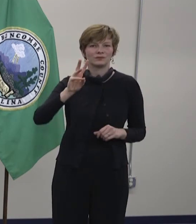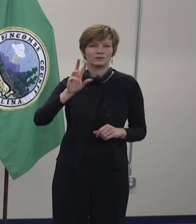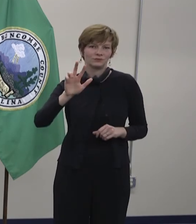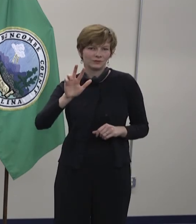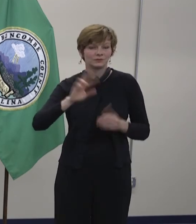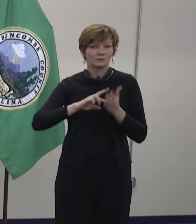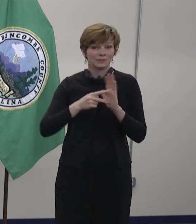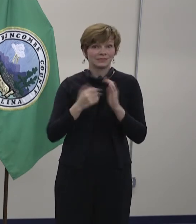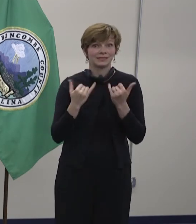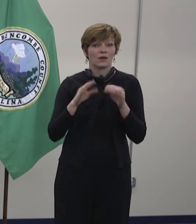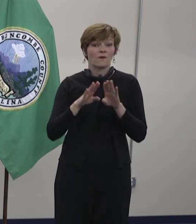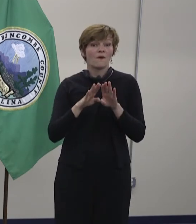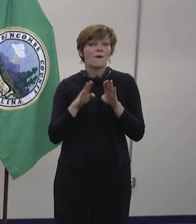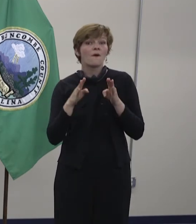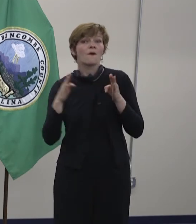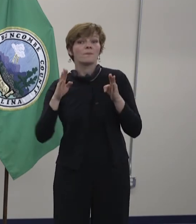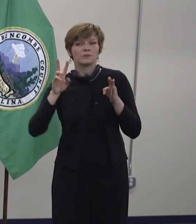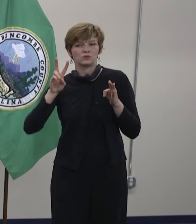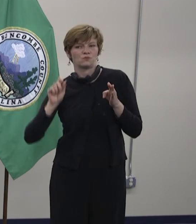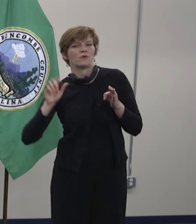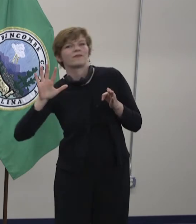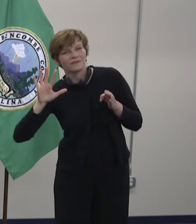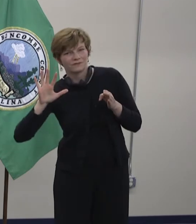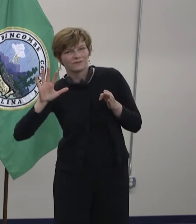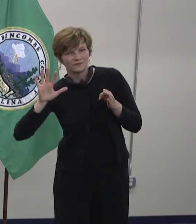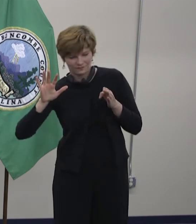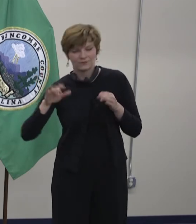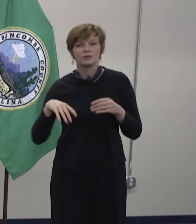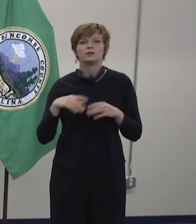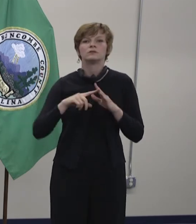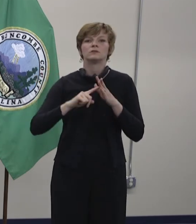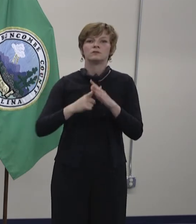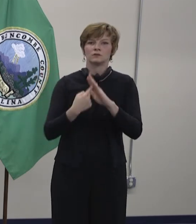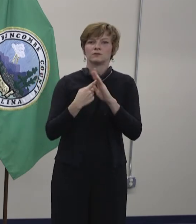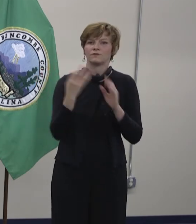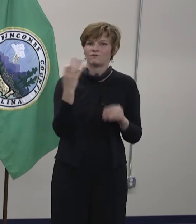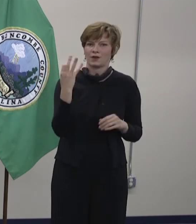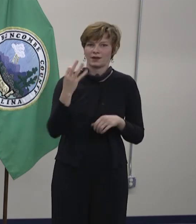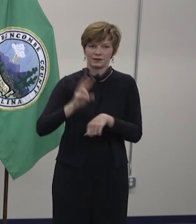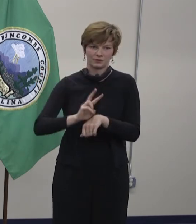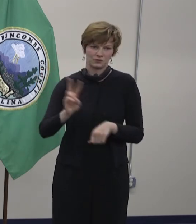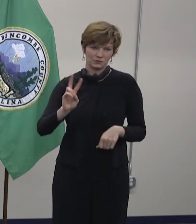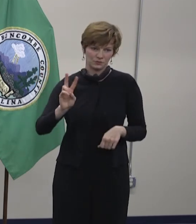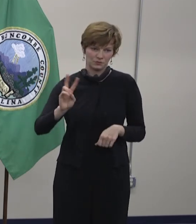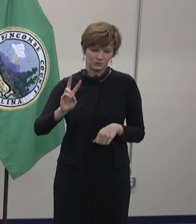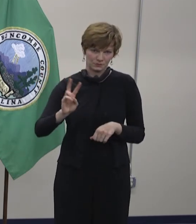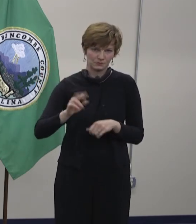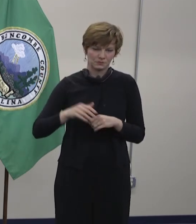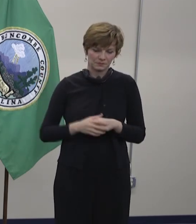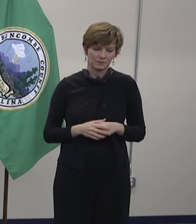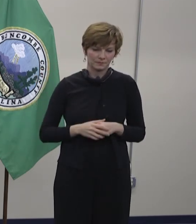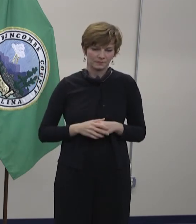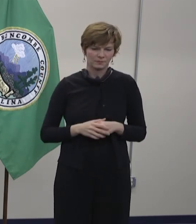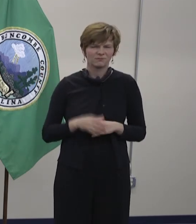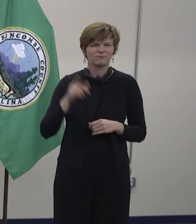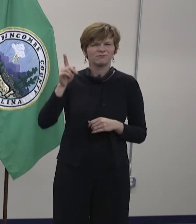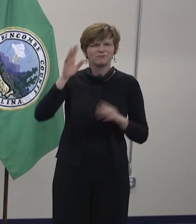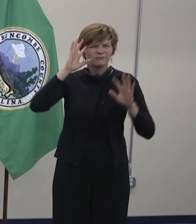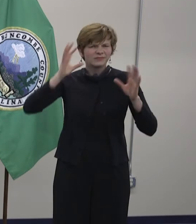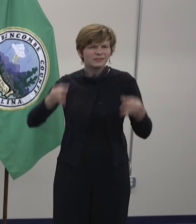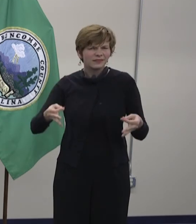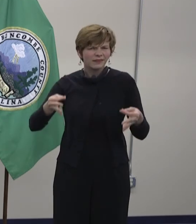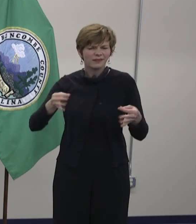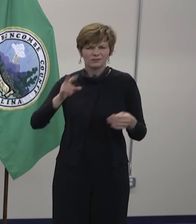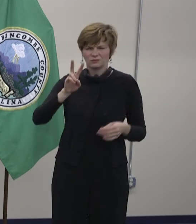phase 2.5 on Friday at 5 p.m. The governor based this decision on a combination